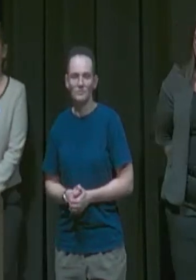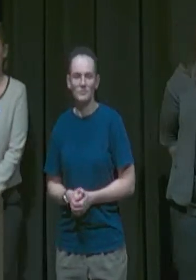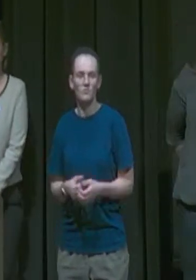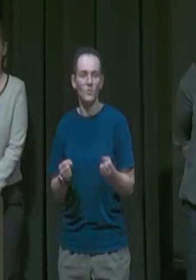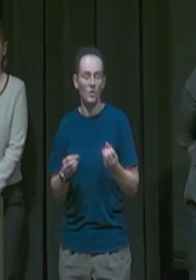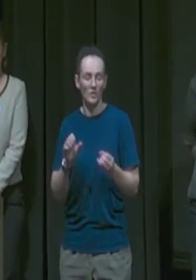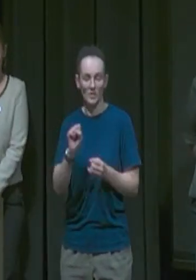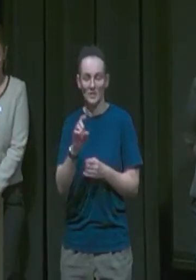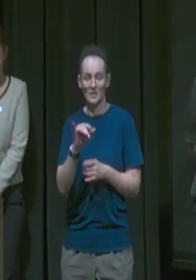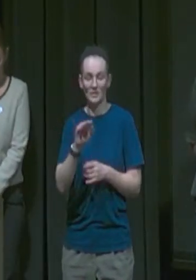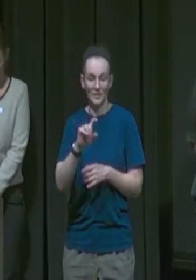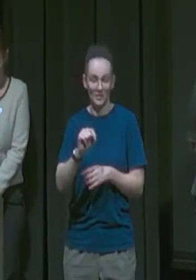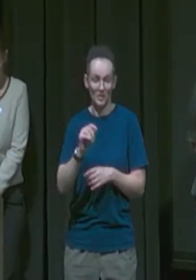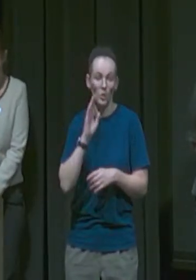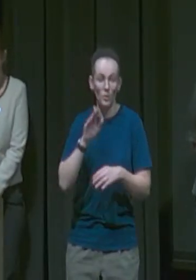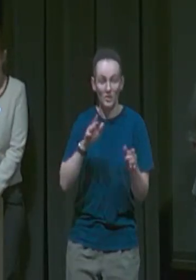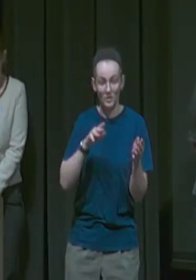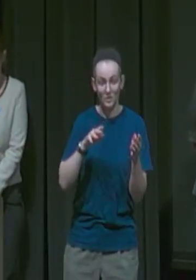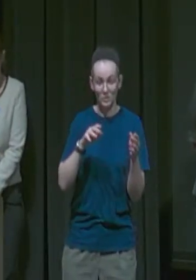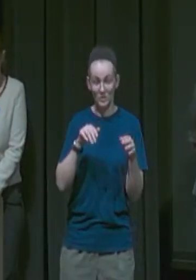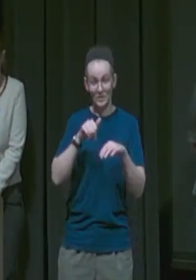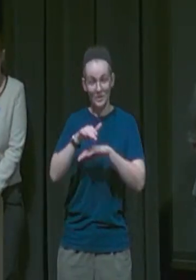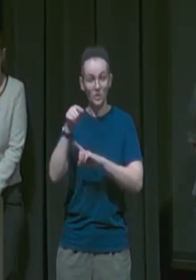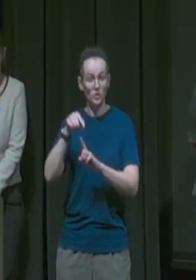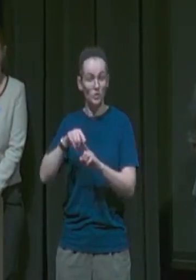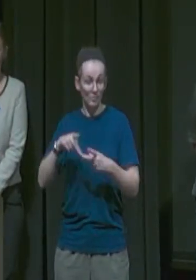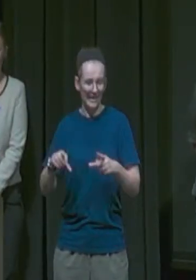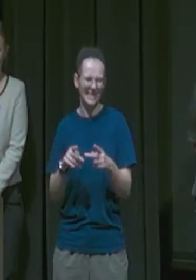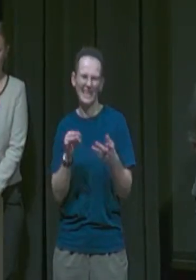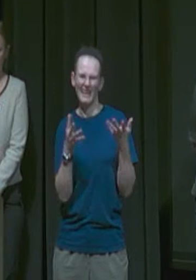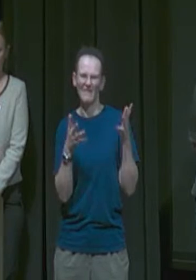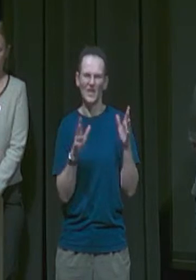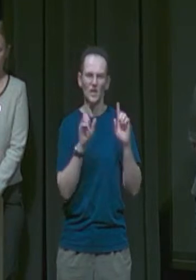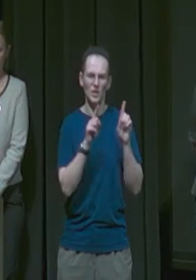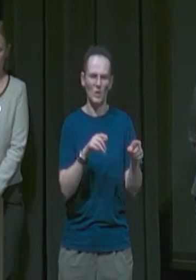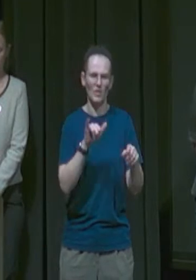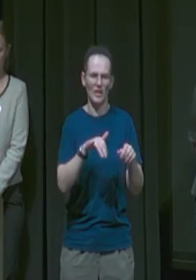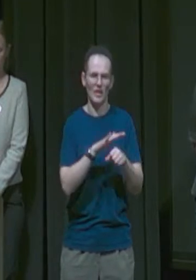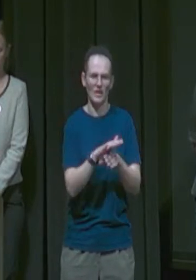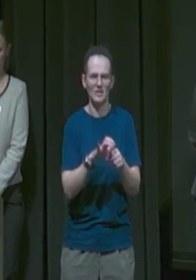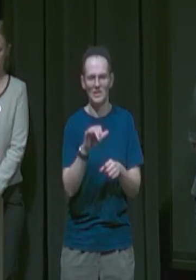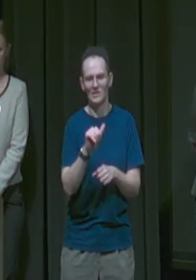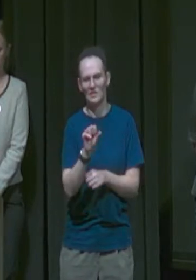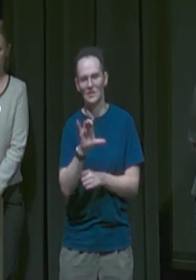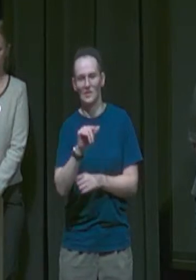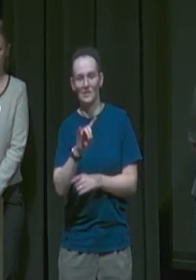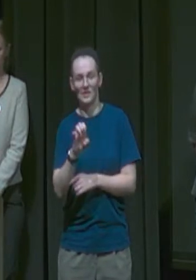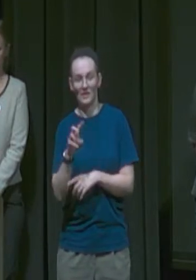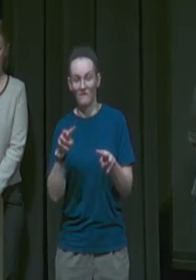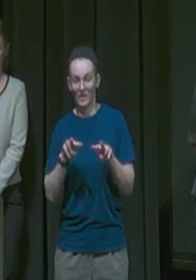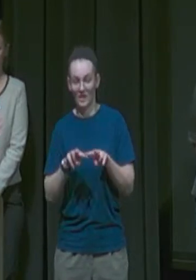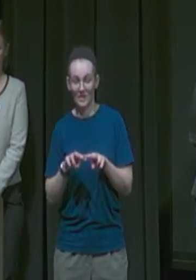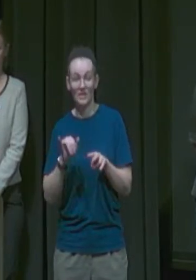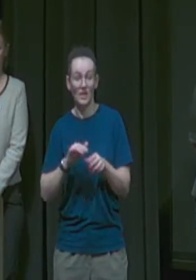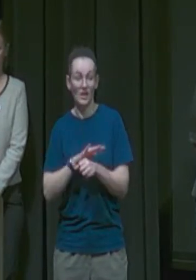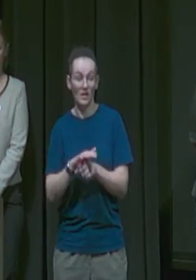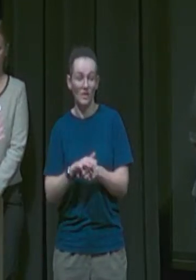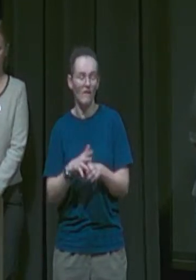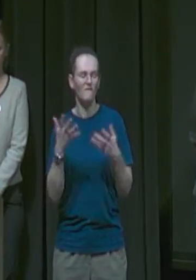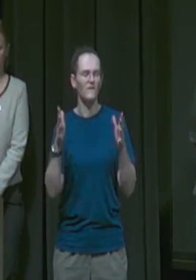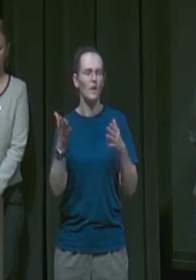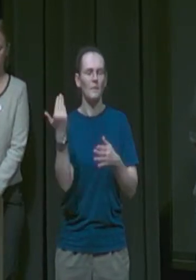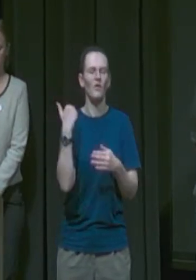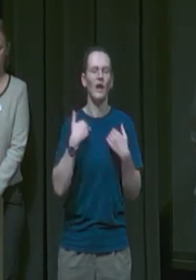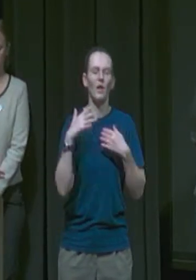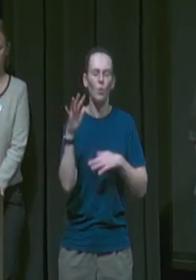So the sediment is going in a place that if you've visited that part of Cascade Valley, it was wooded,